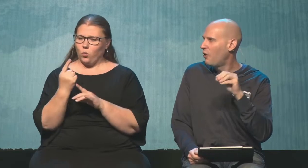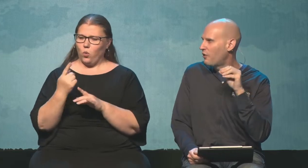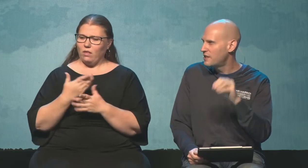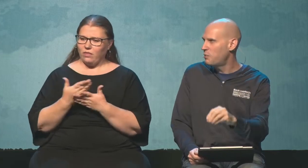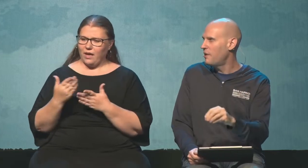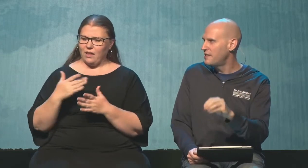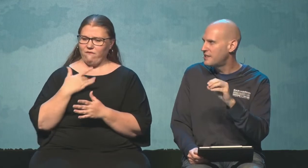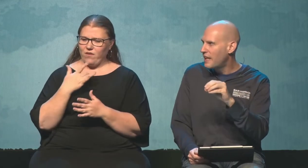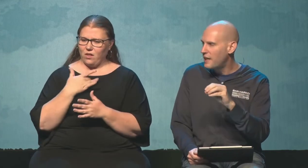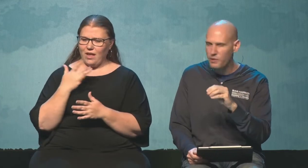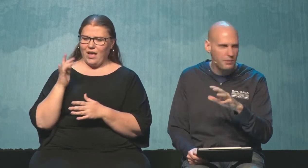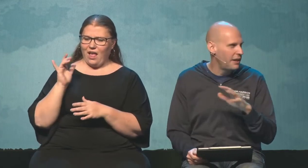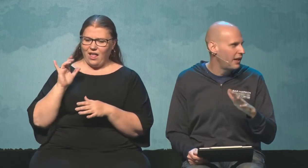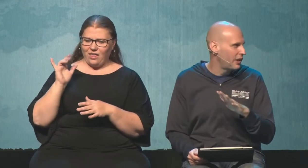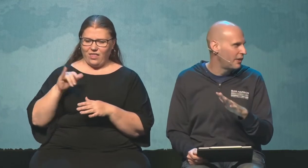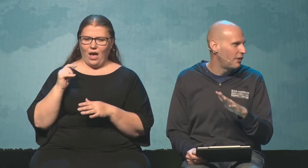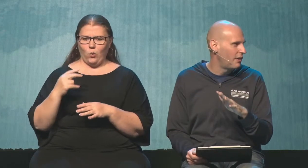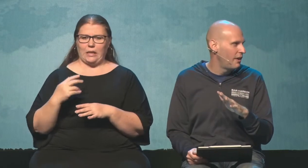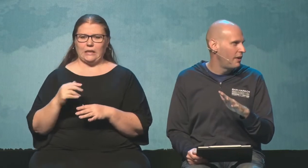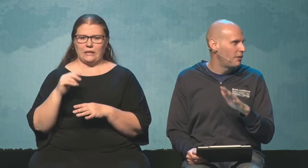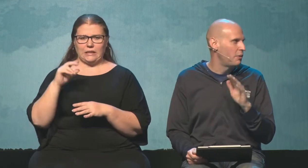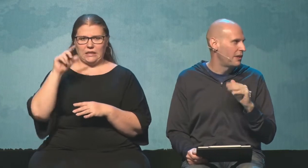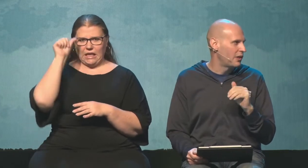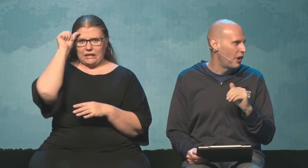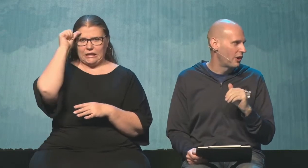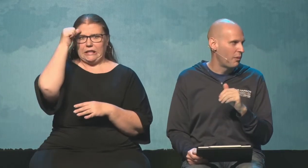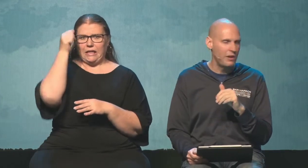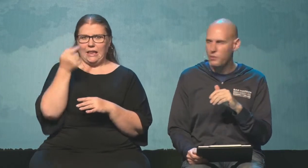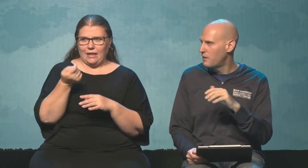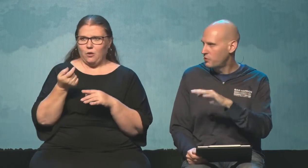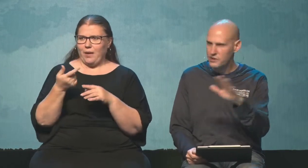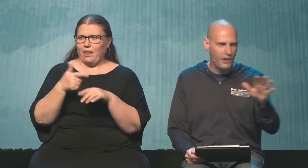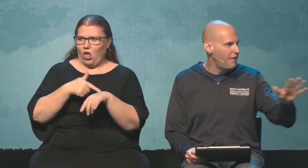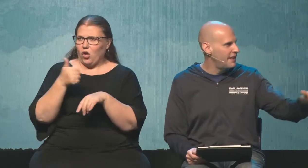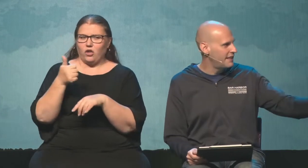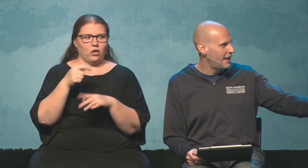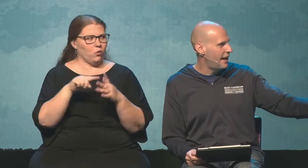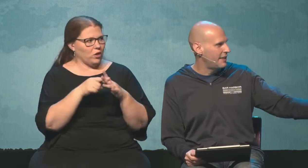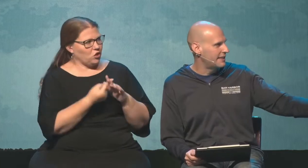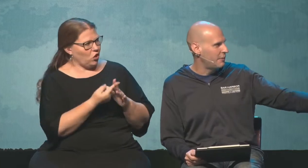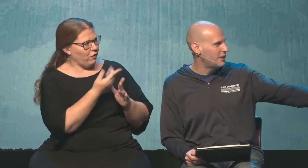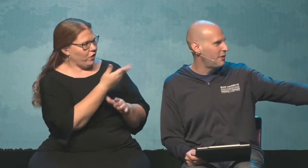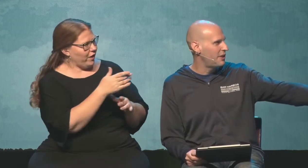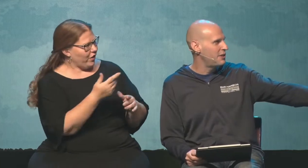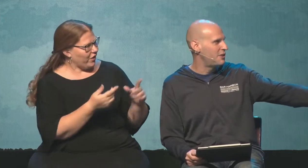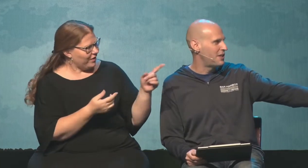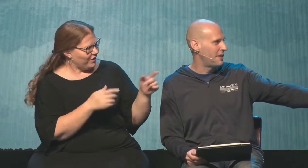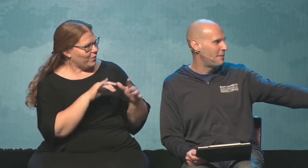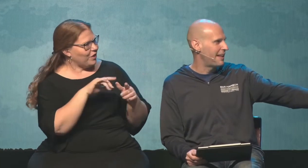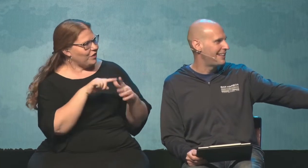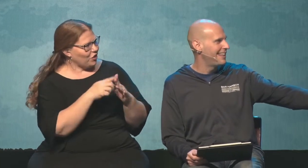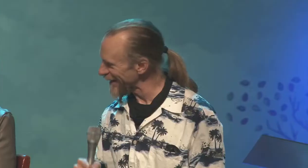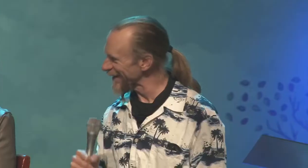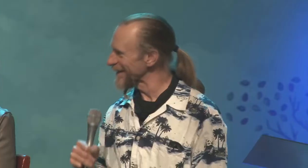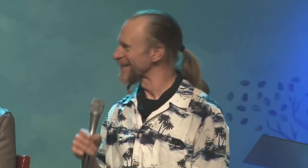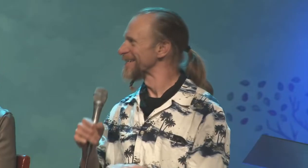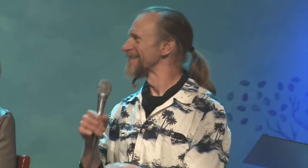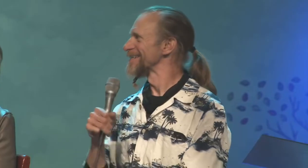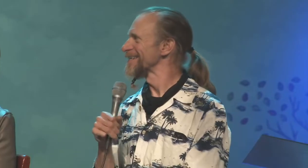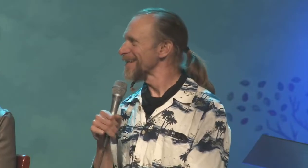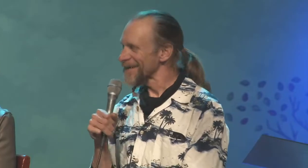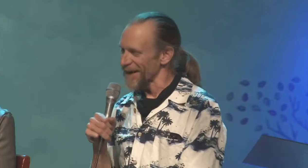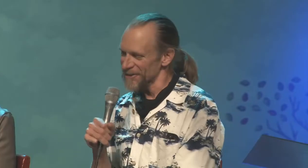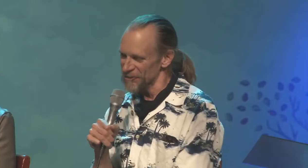like, oh, this one stayed with me a little bit longer? Why don't we'll start on this side this time. We'll start with you, Jim.